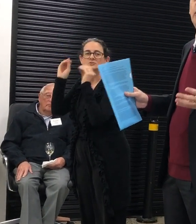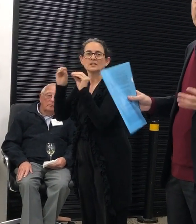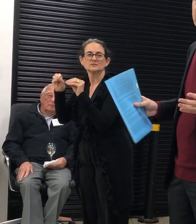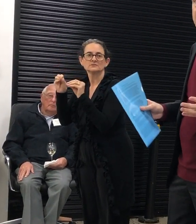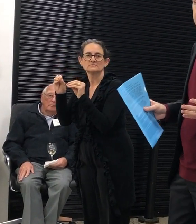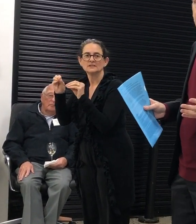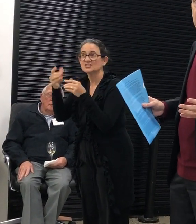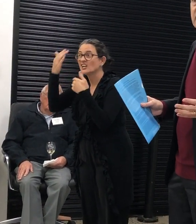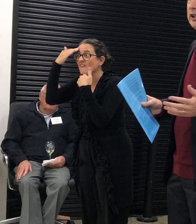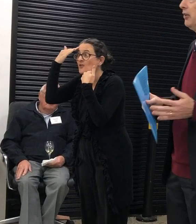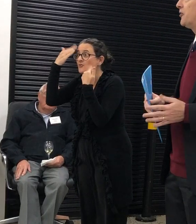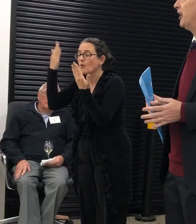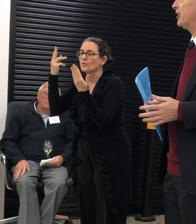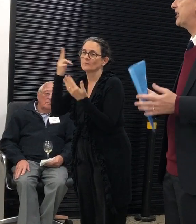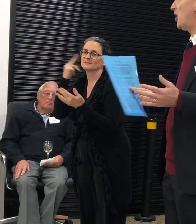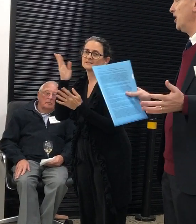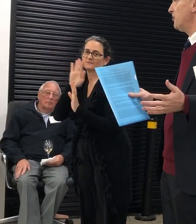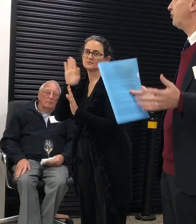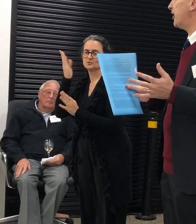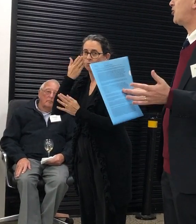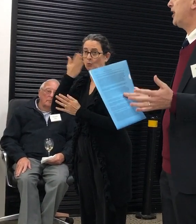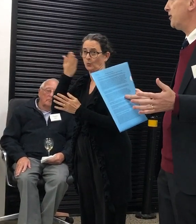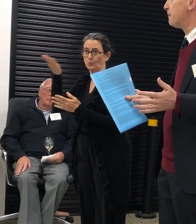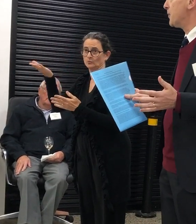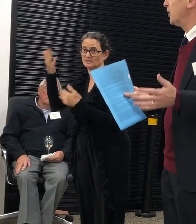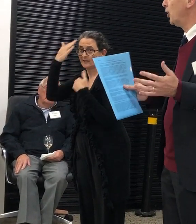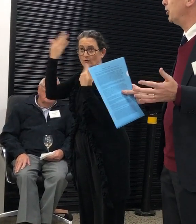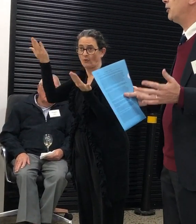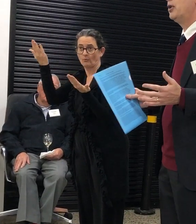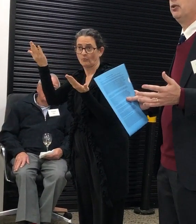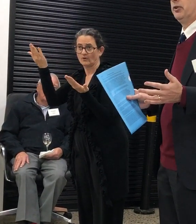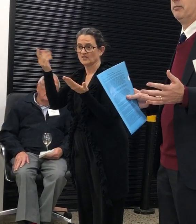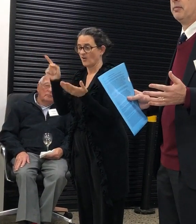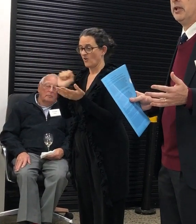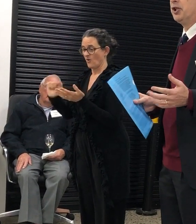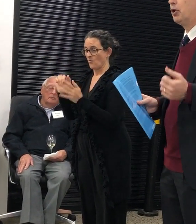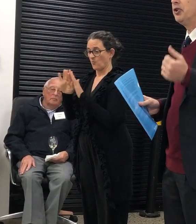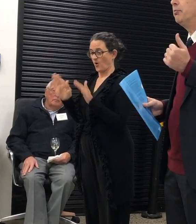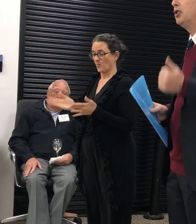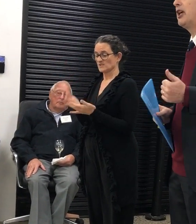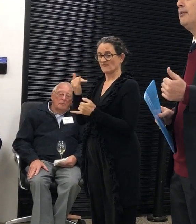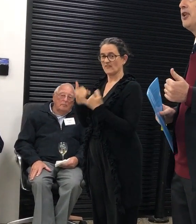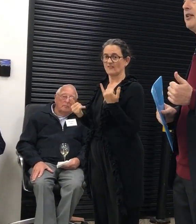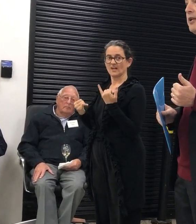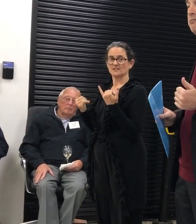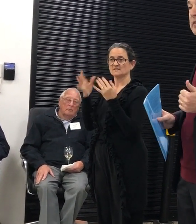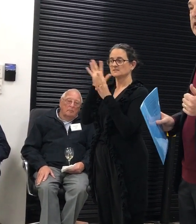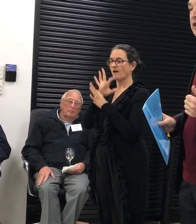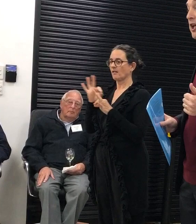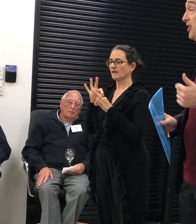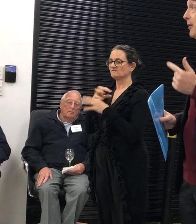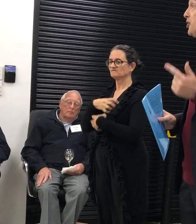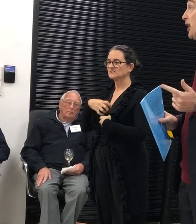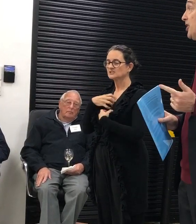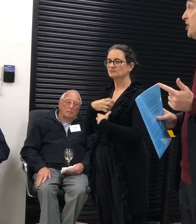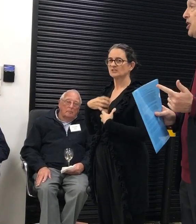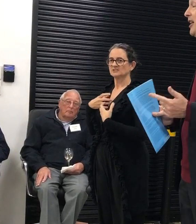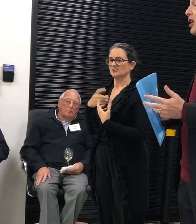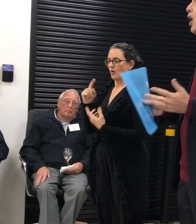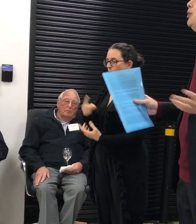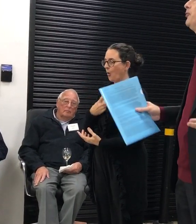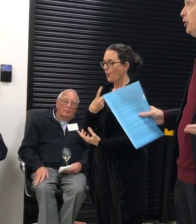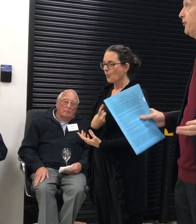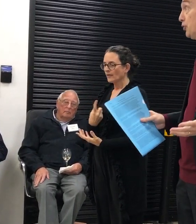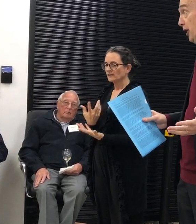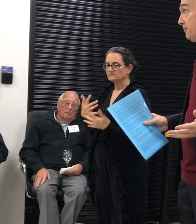those 12 years, she lived in a silent, frustrated, lonely world. She couldn't communicate with anyone. She had no education. She